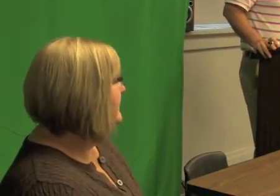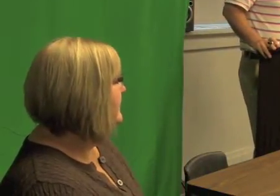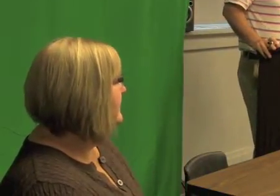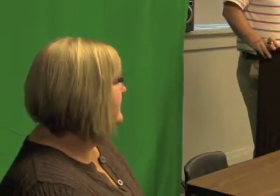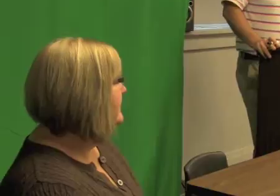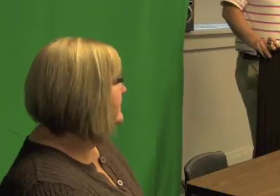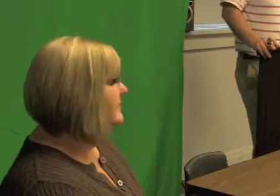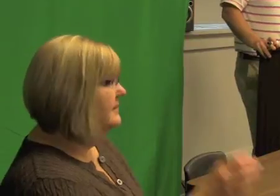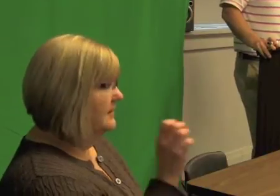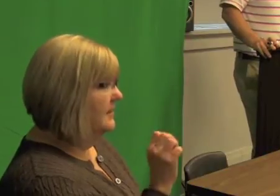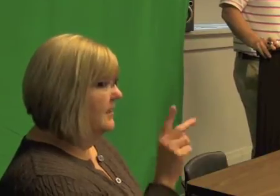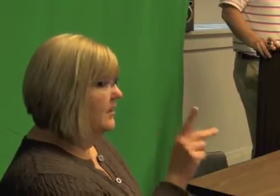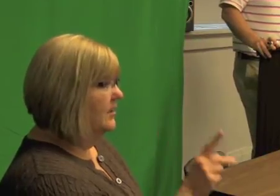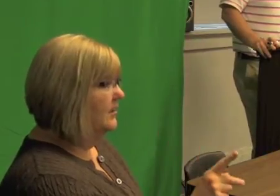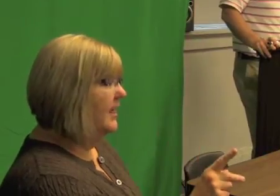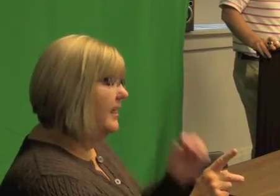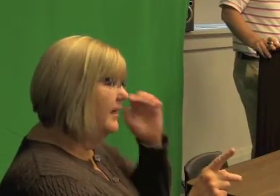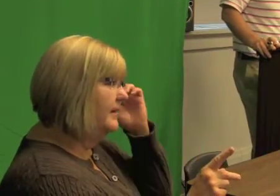Okay.